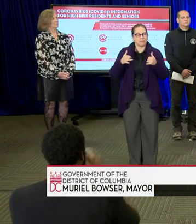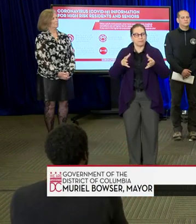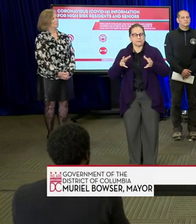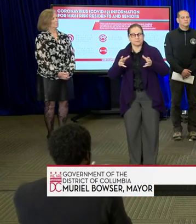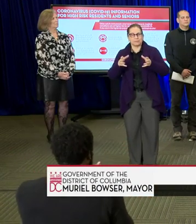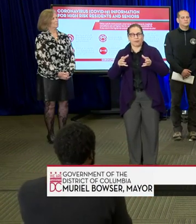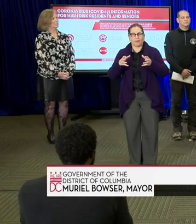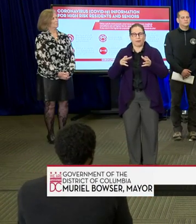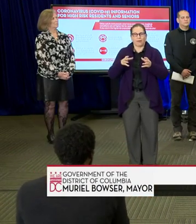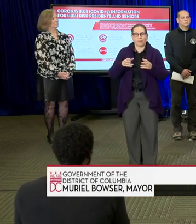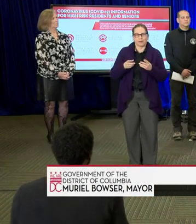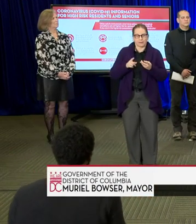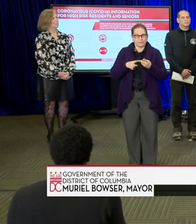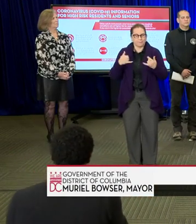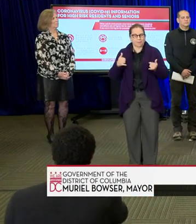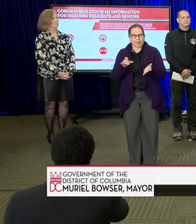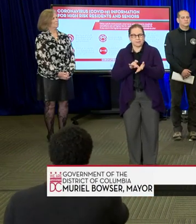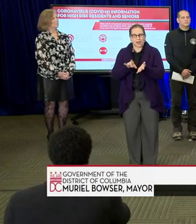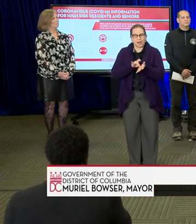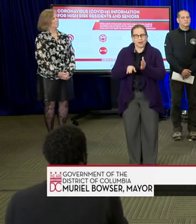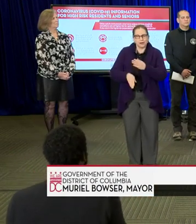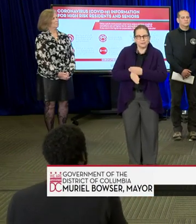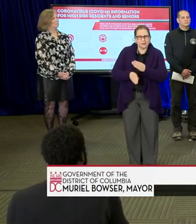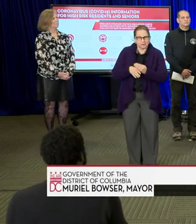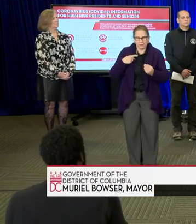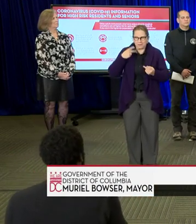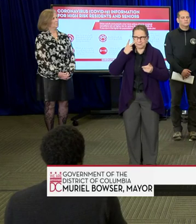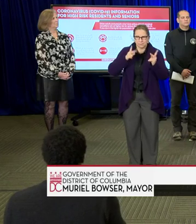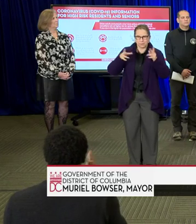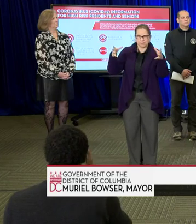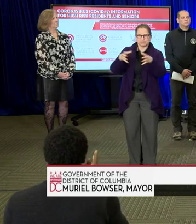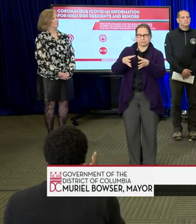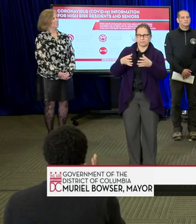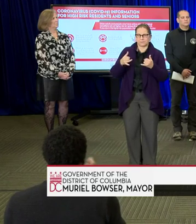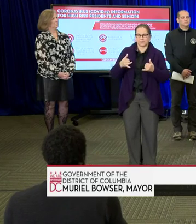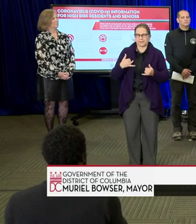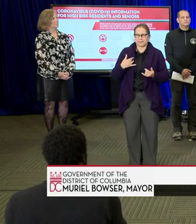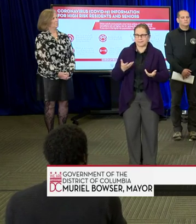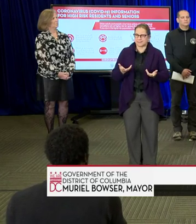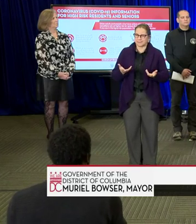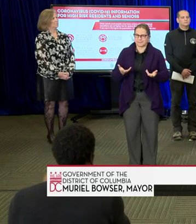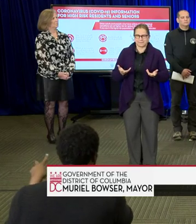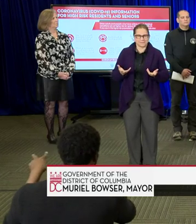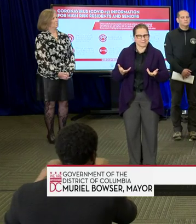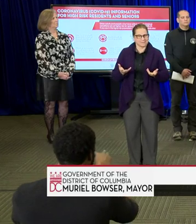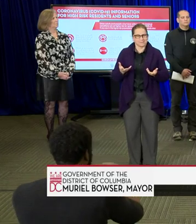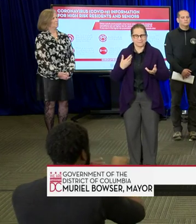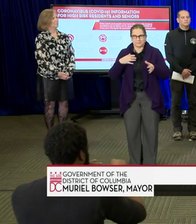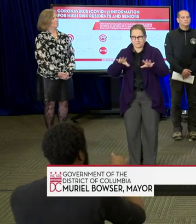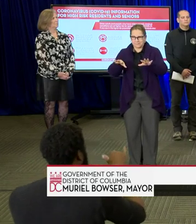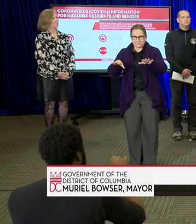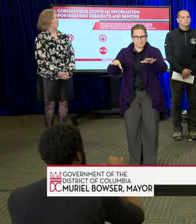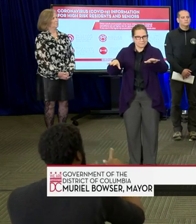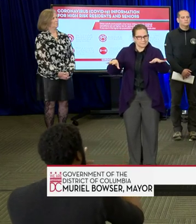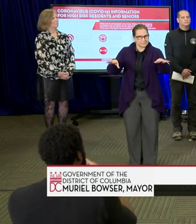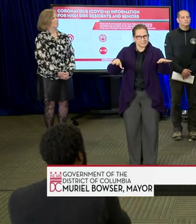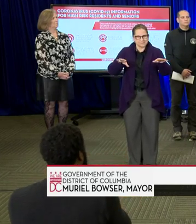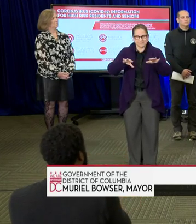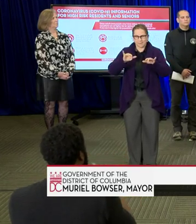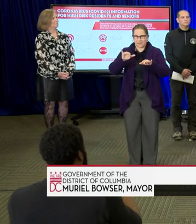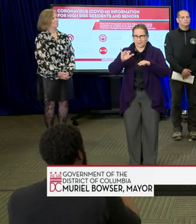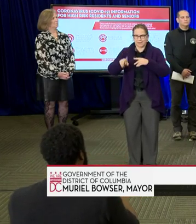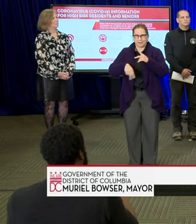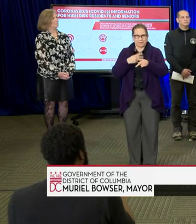will continue to ask our enforcement agencies to be on the lookout for this type of activity